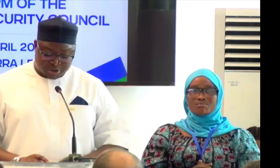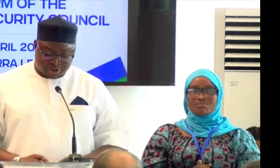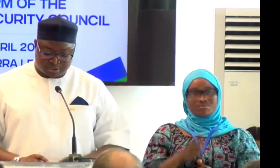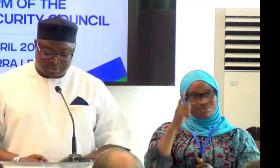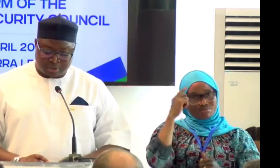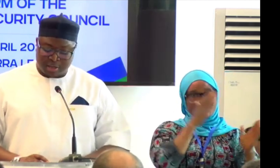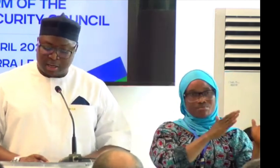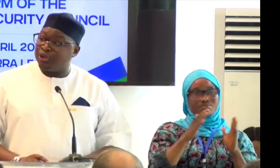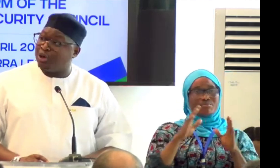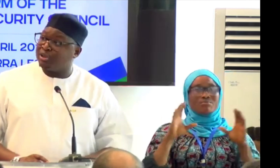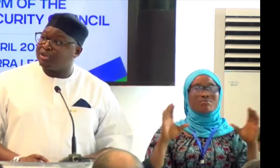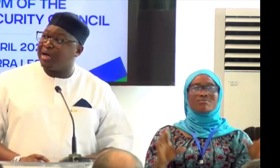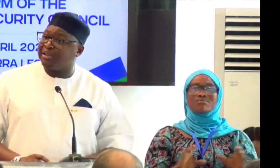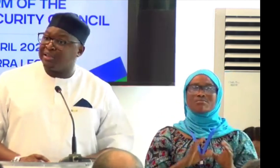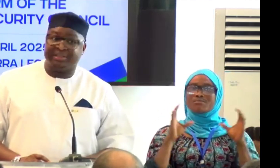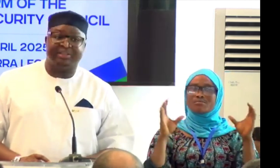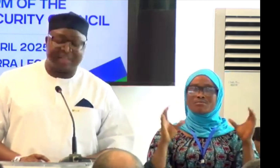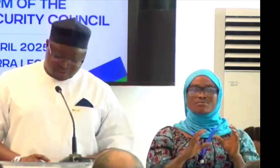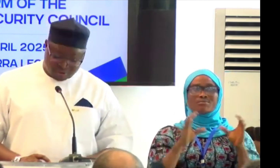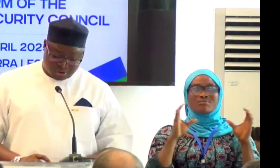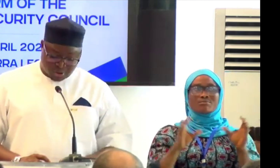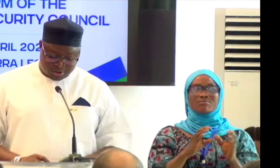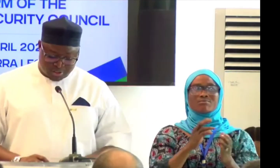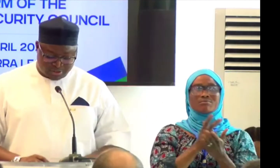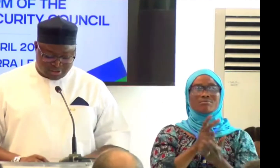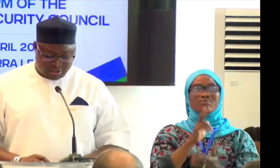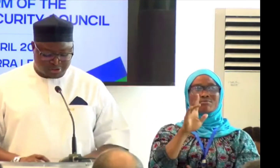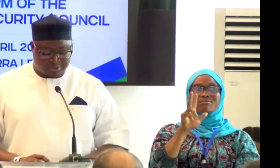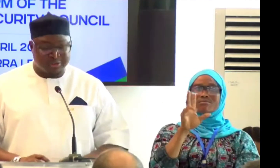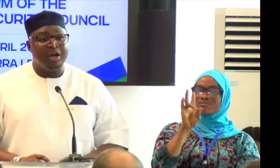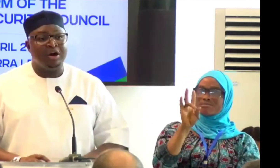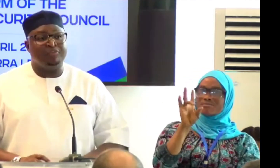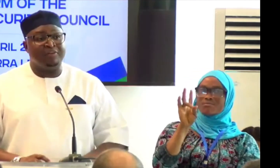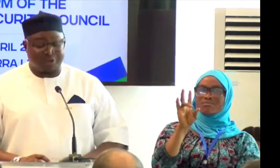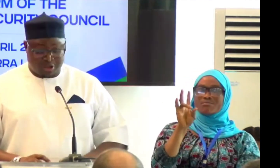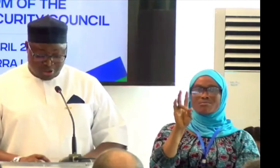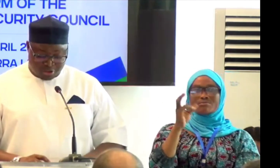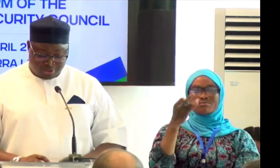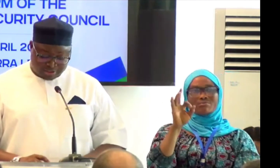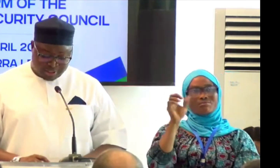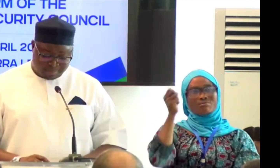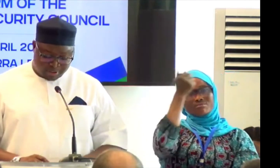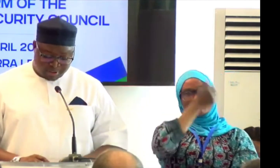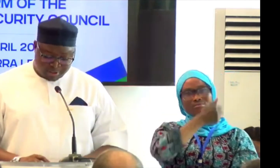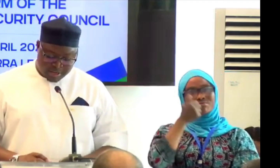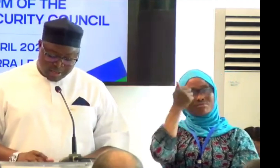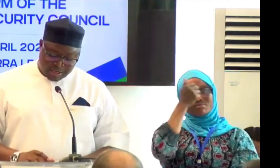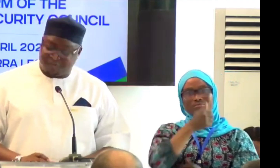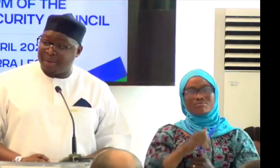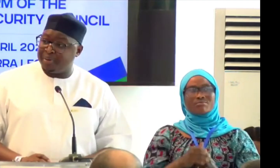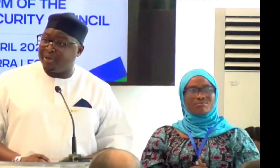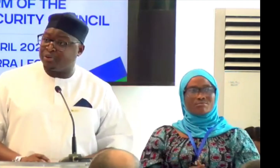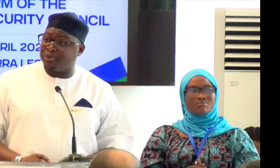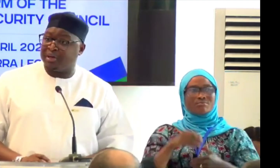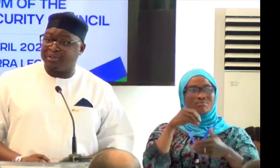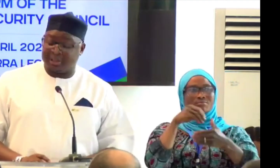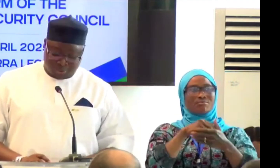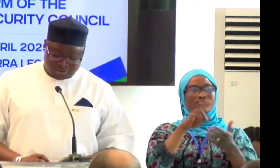of Action, endorsed at the 37th Ordinary Session of the African Union Assembly in